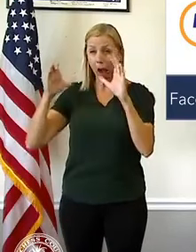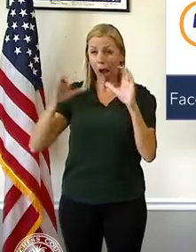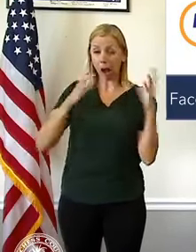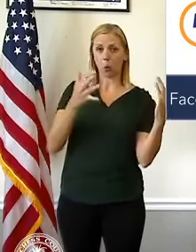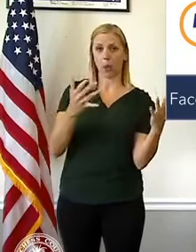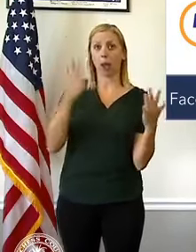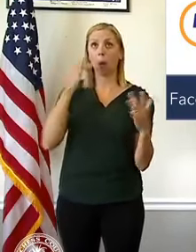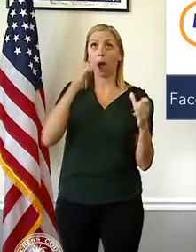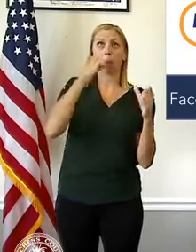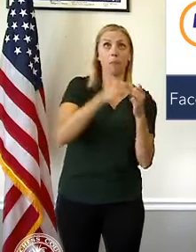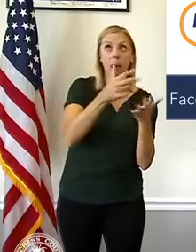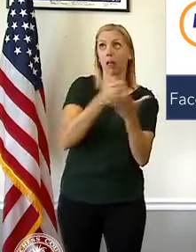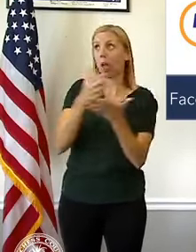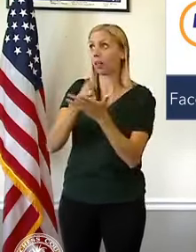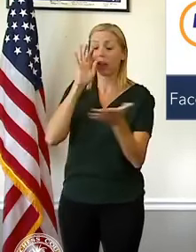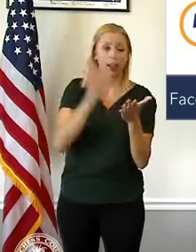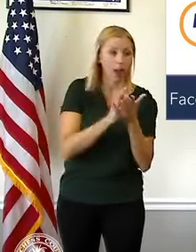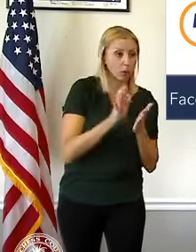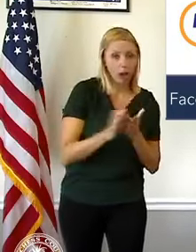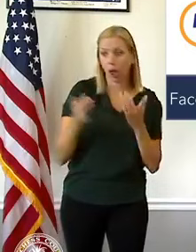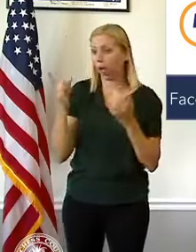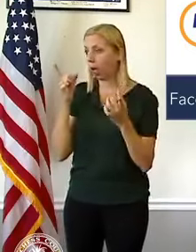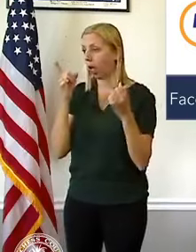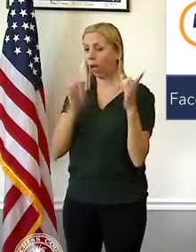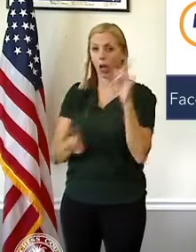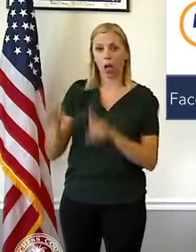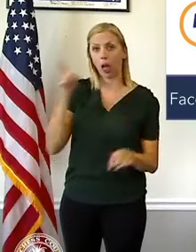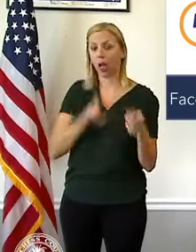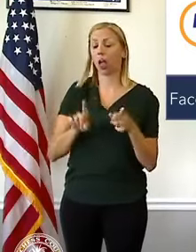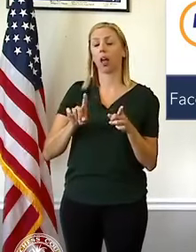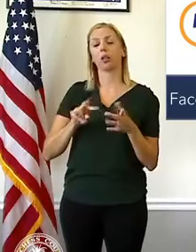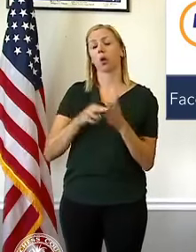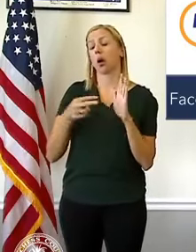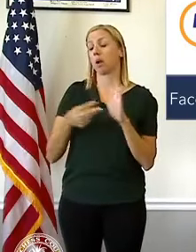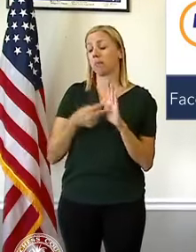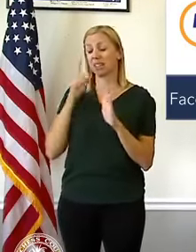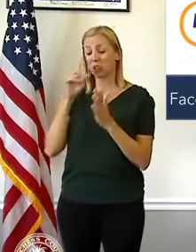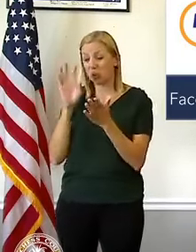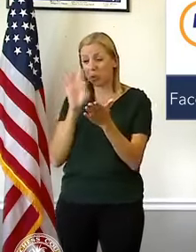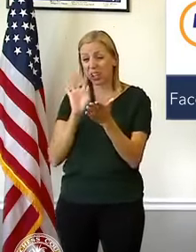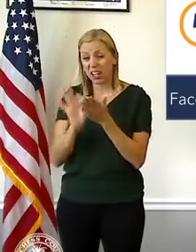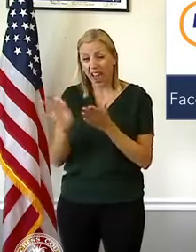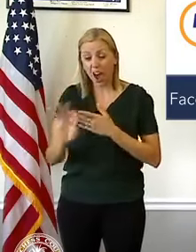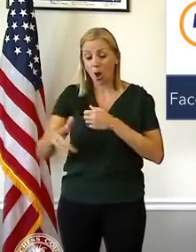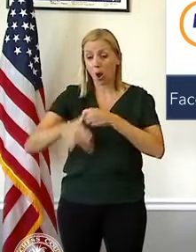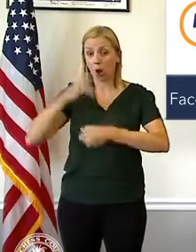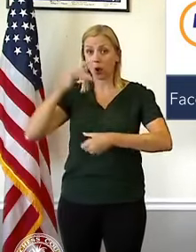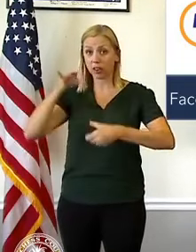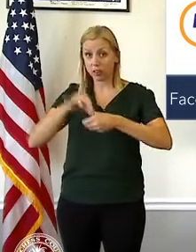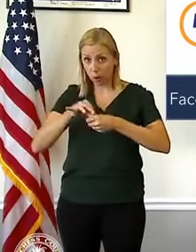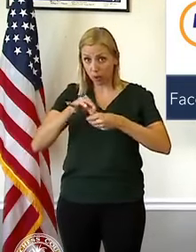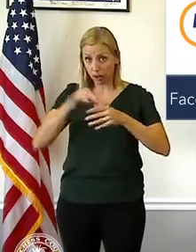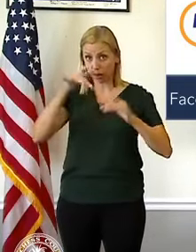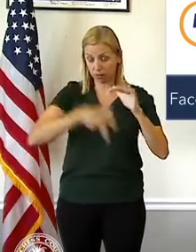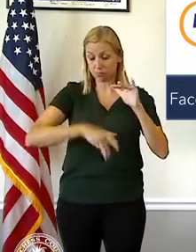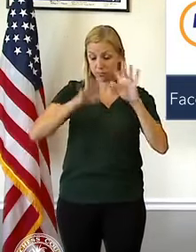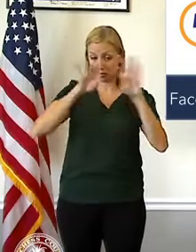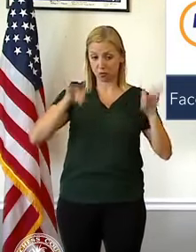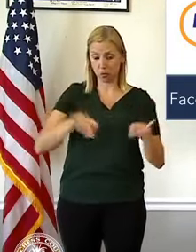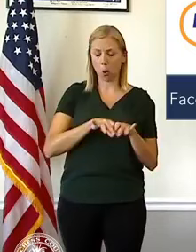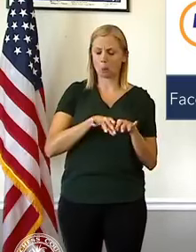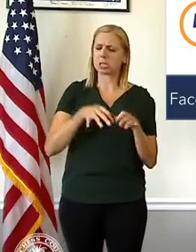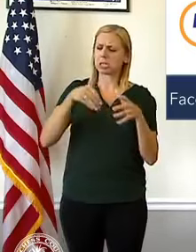is absolutely certain that the ability to count both absentee, early voting, although they'll be in the